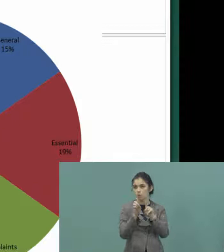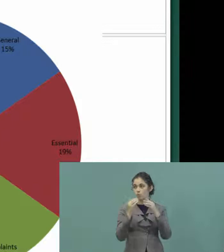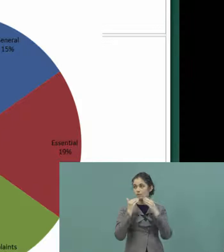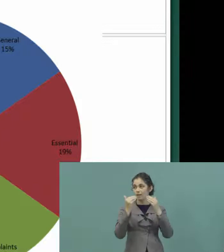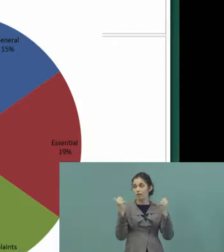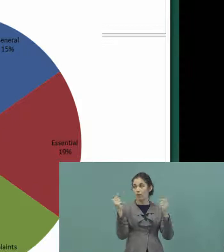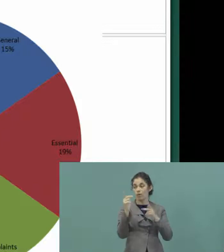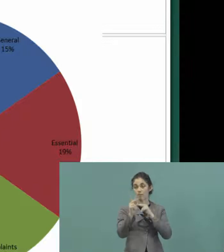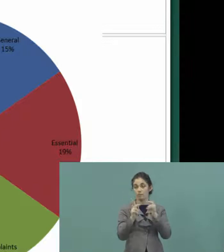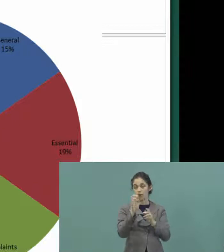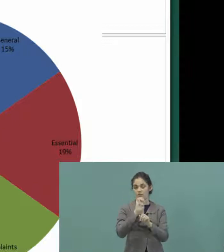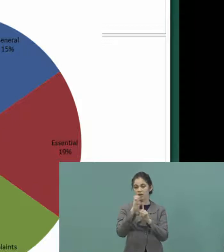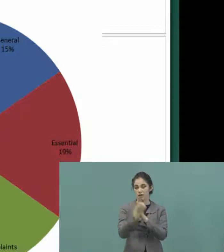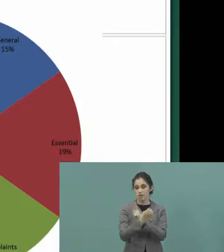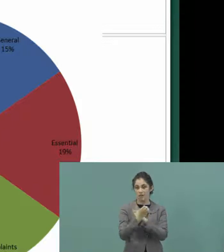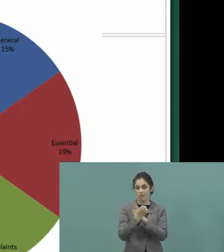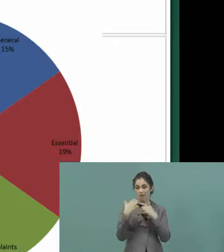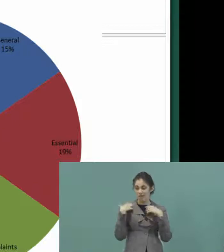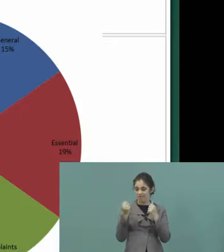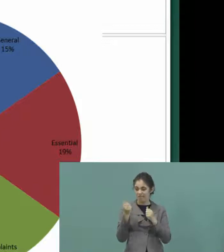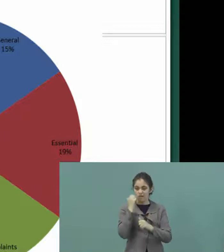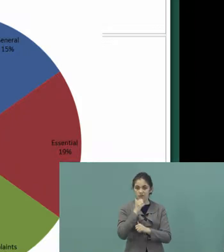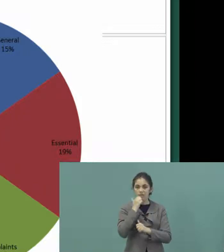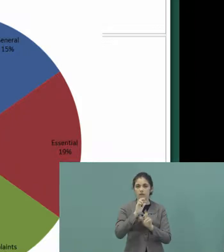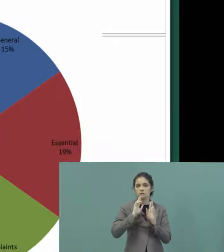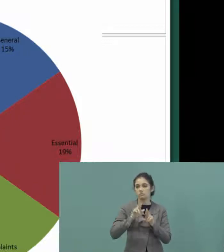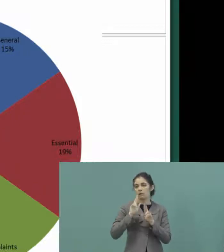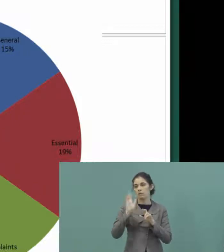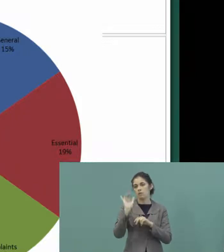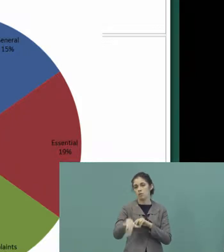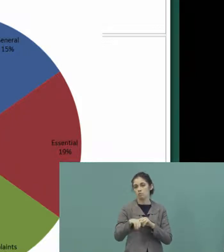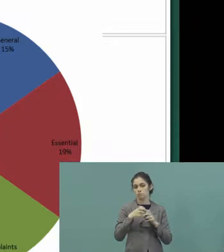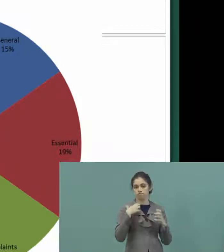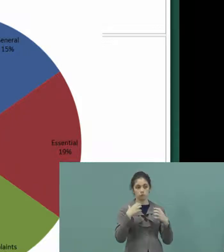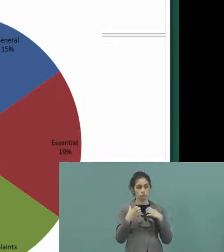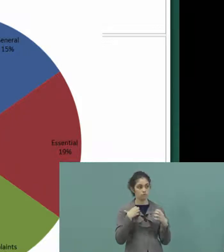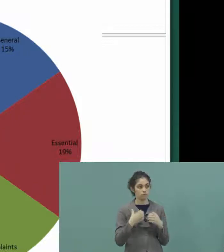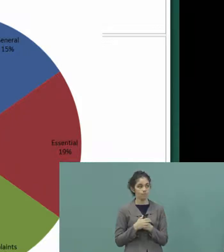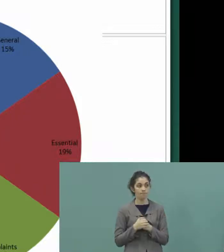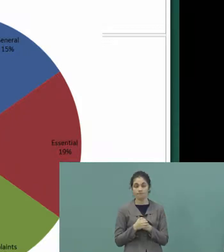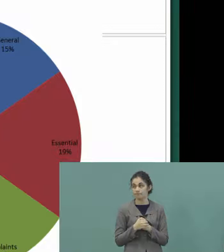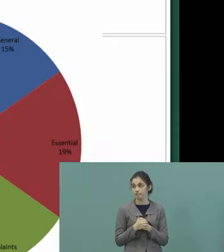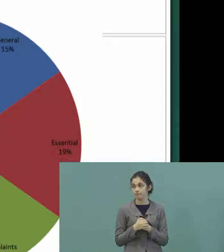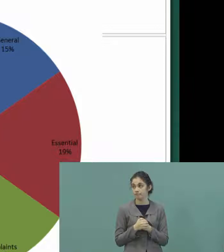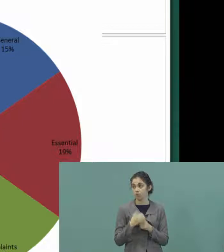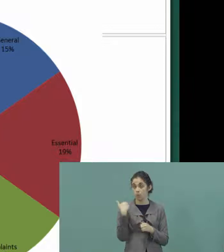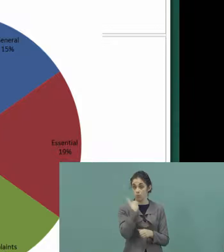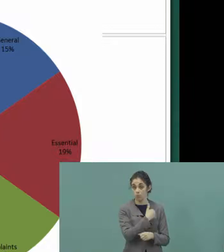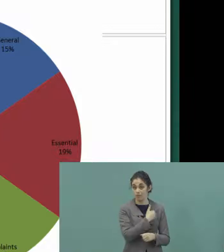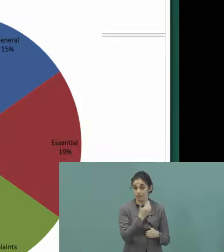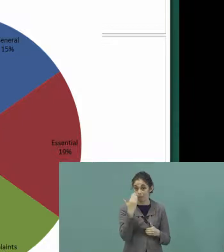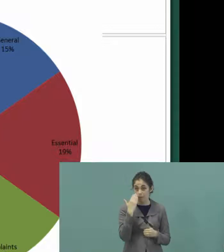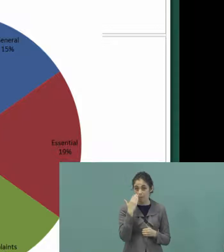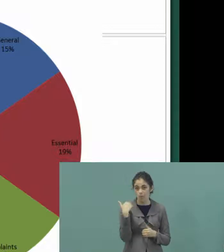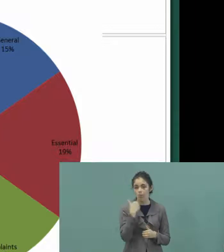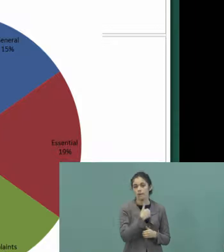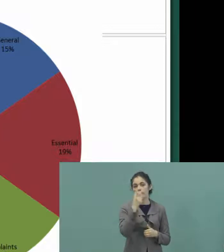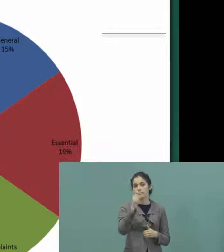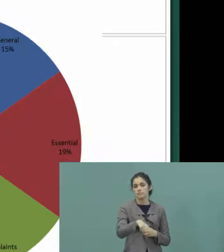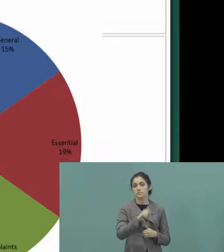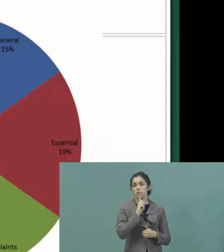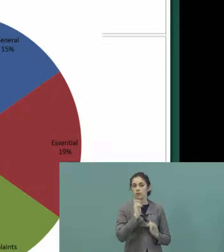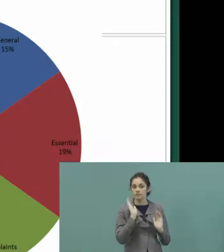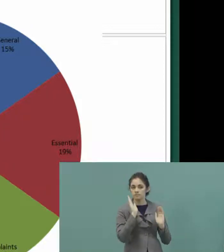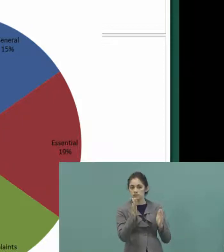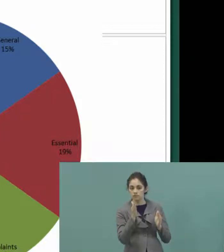Our folks in environmental health are out in the field every day on response. And we know that we need to be